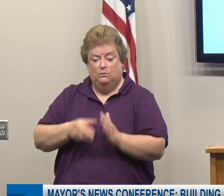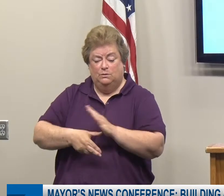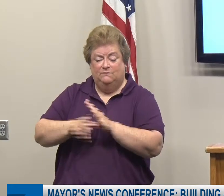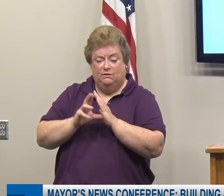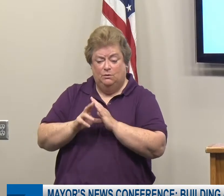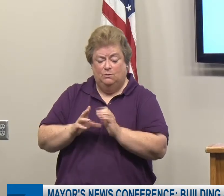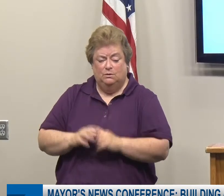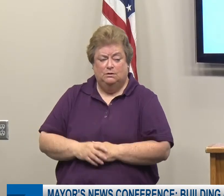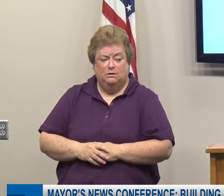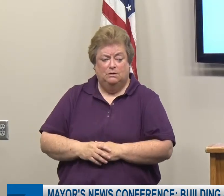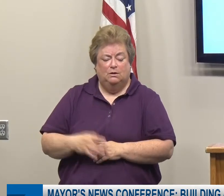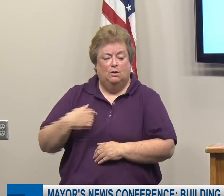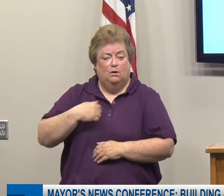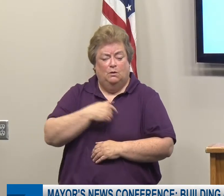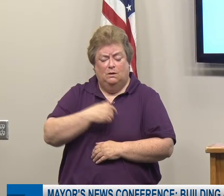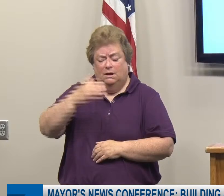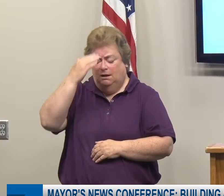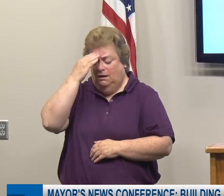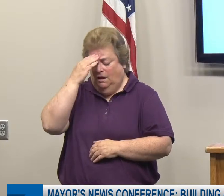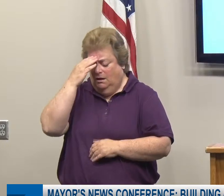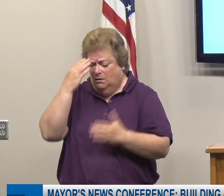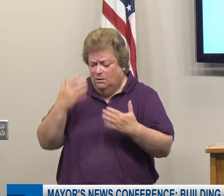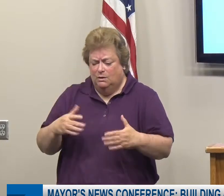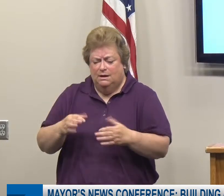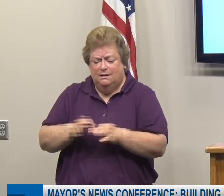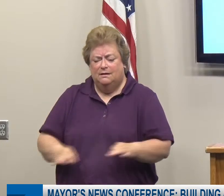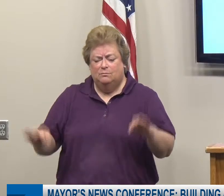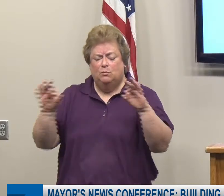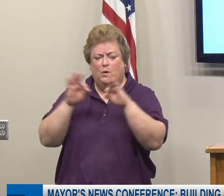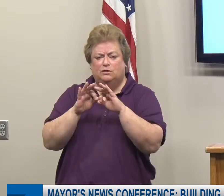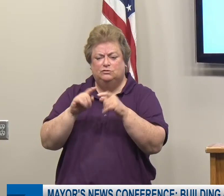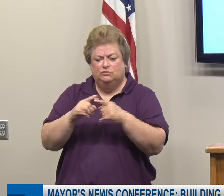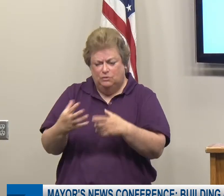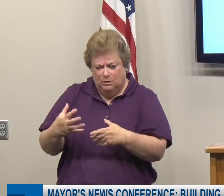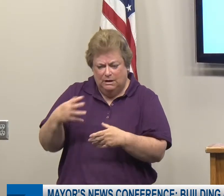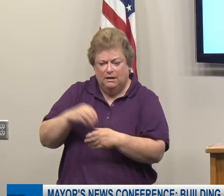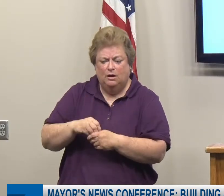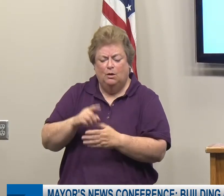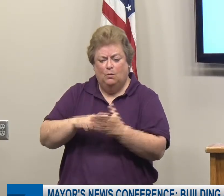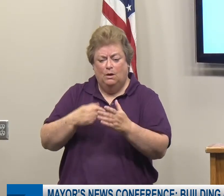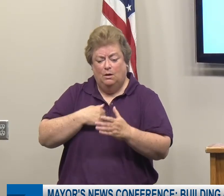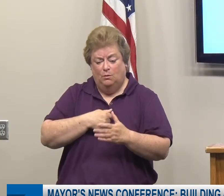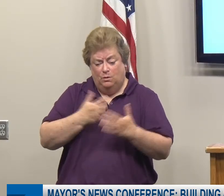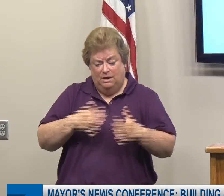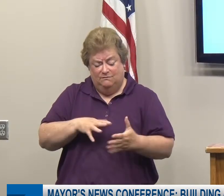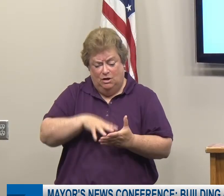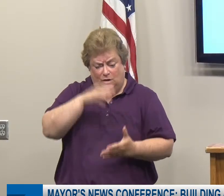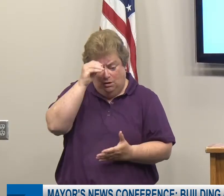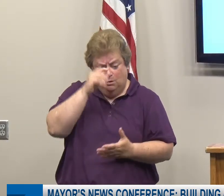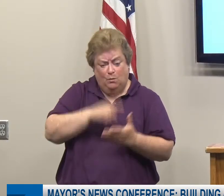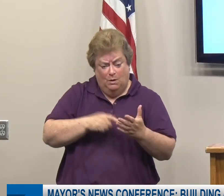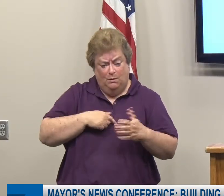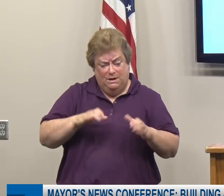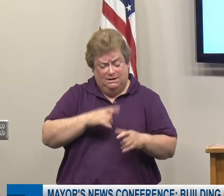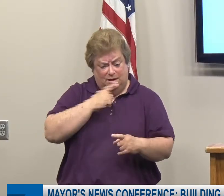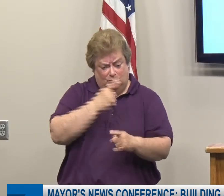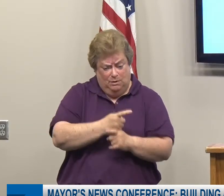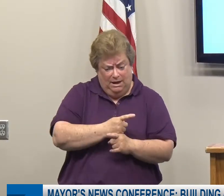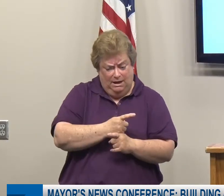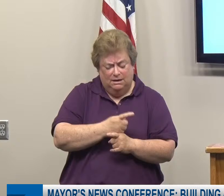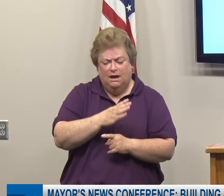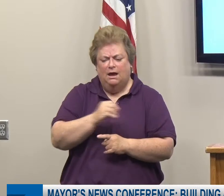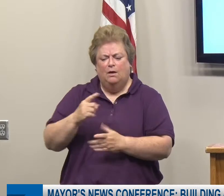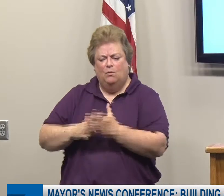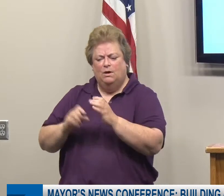We know that it is of utmost importance to incorporate in what we have learned, what we did right, and what we